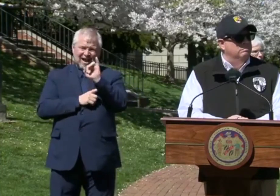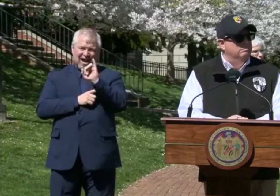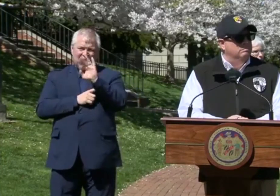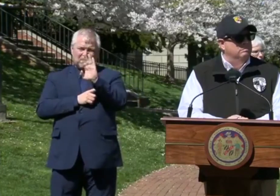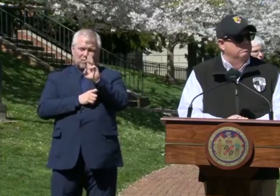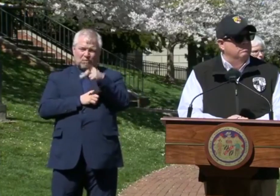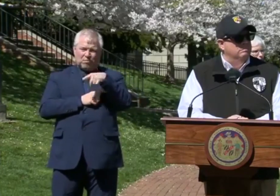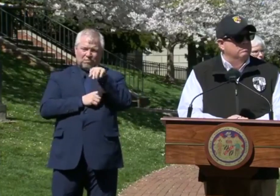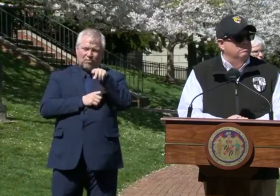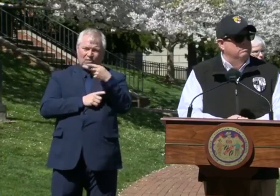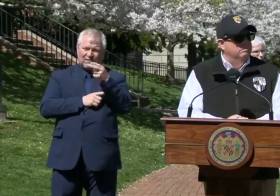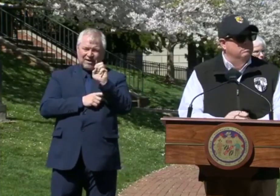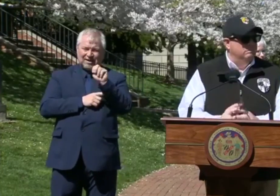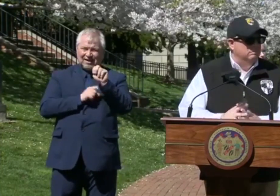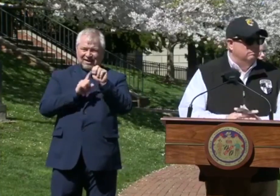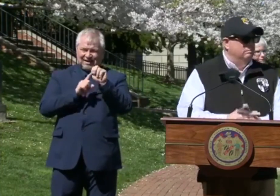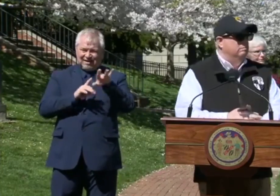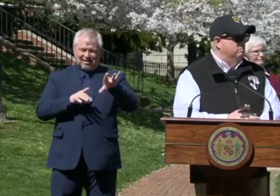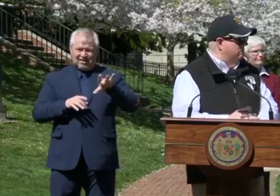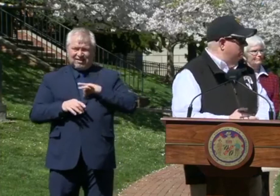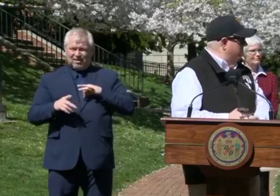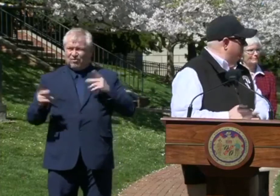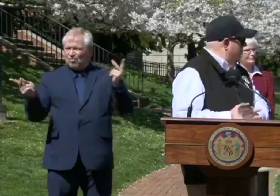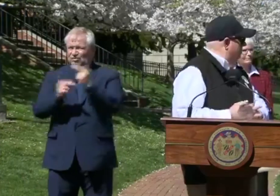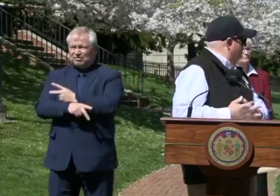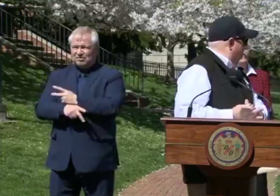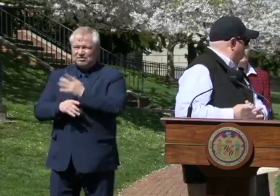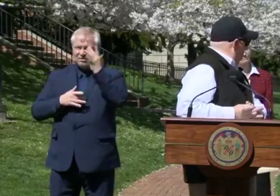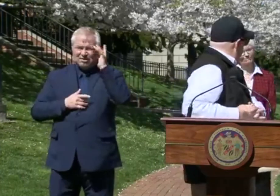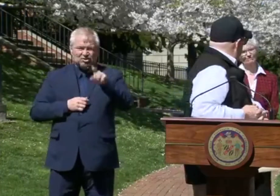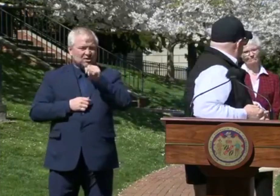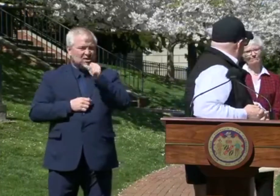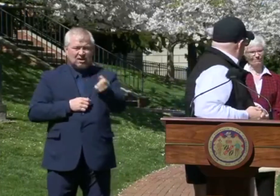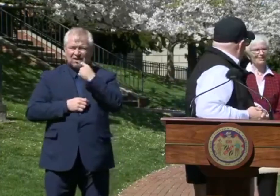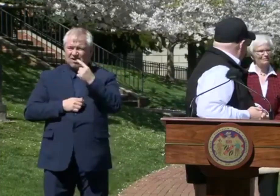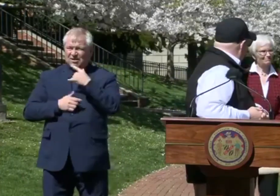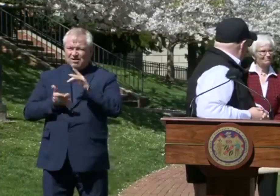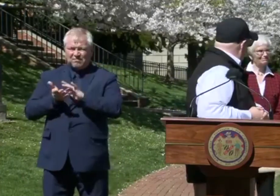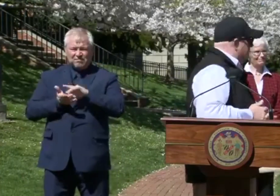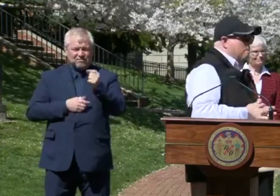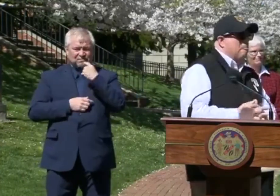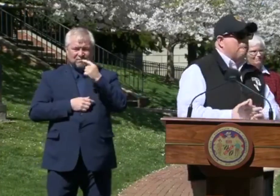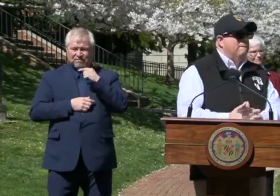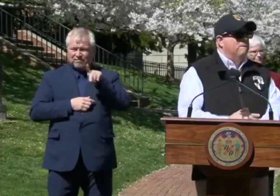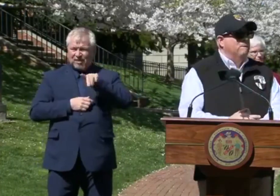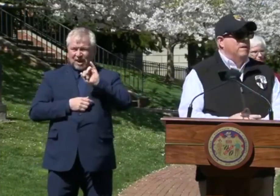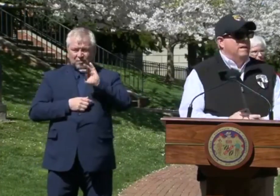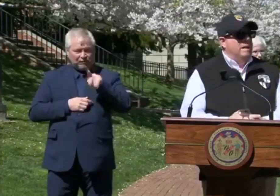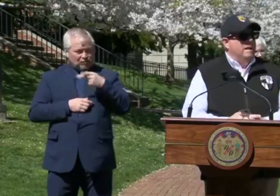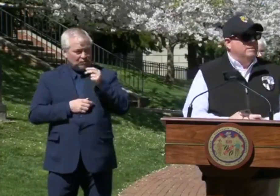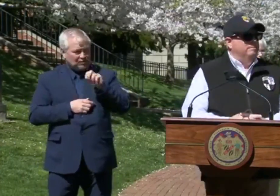this molecule. Is it too early to say that you've seen that correlation yet? It's a warning that I've been getting.